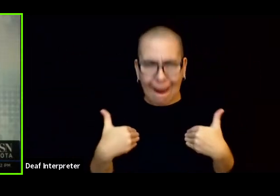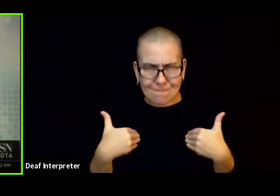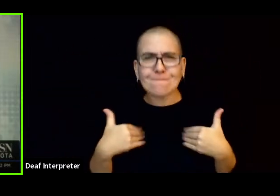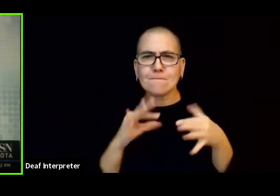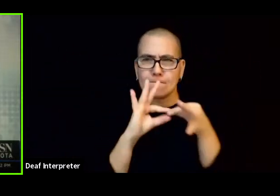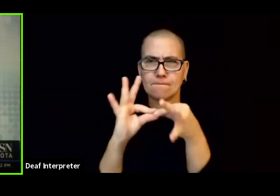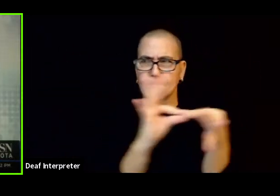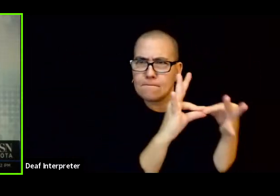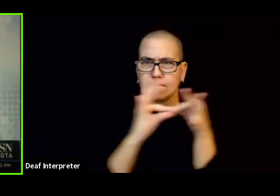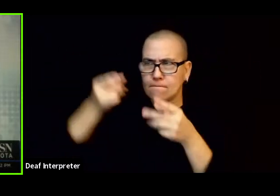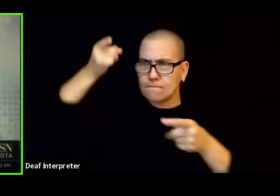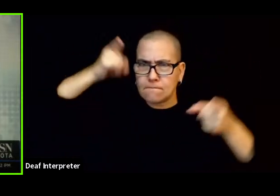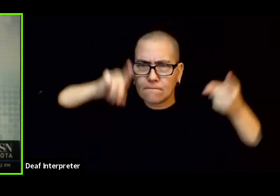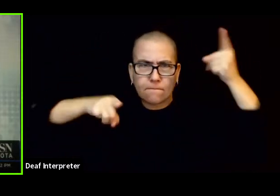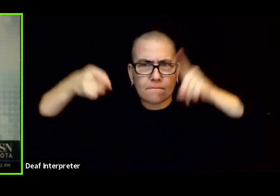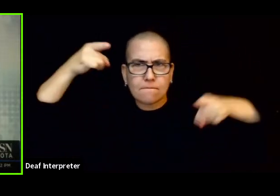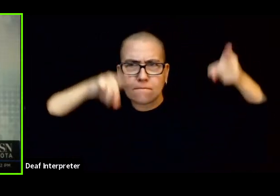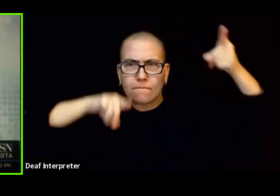solutions. We